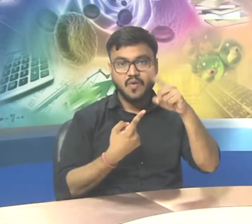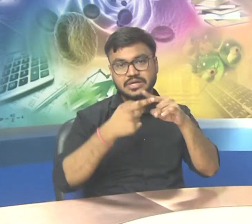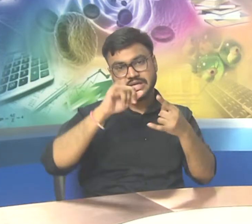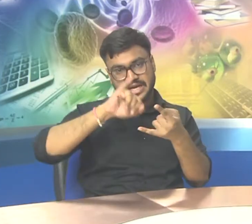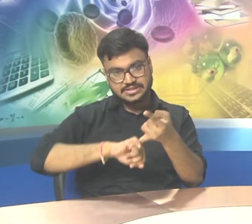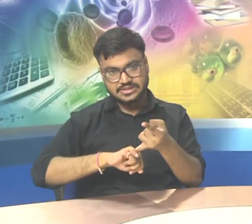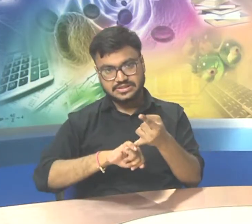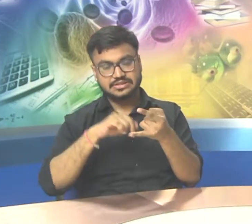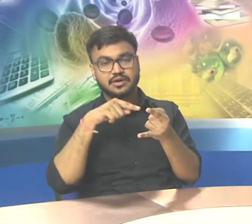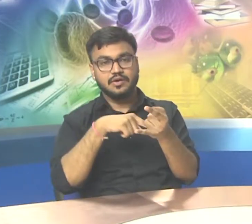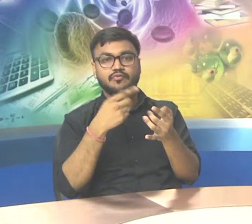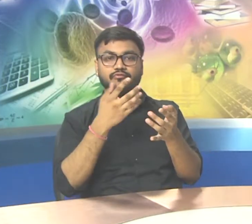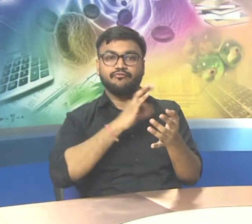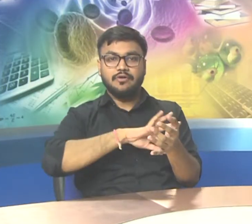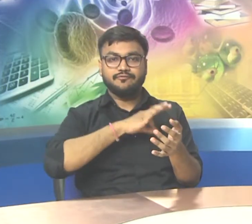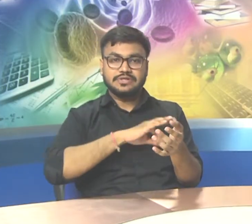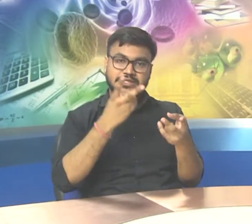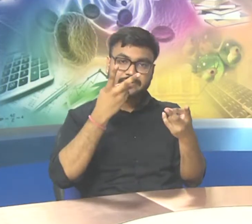nutrients that perform